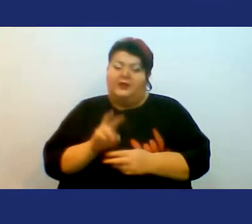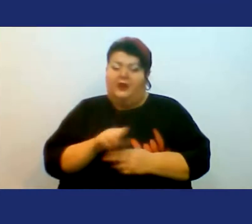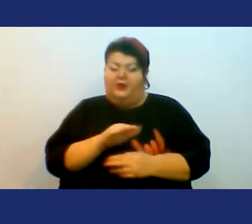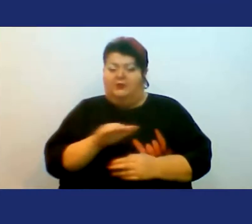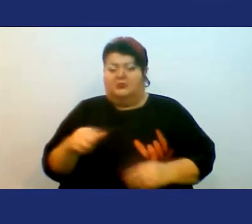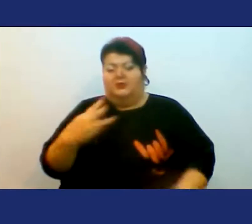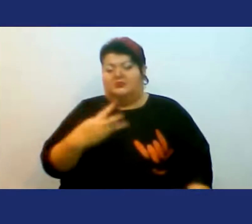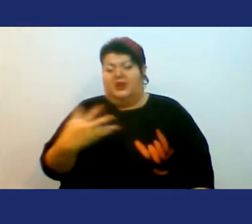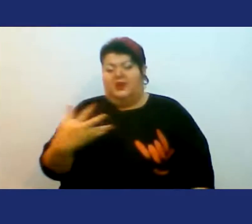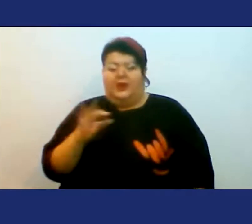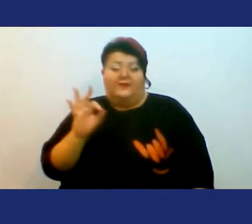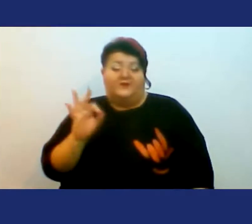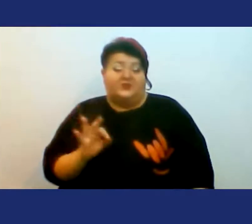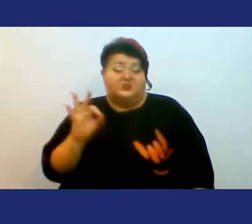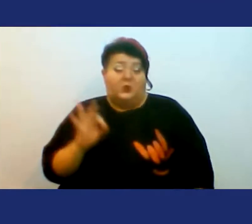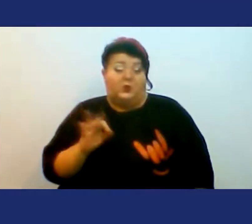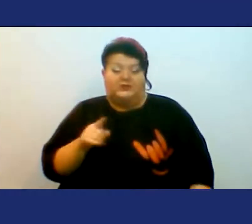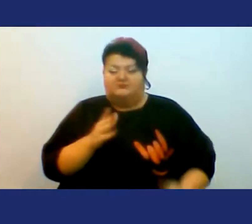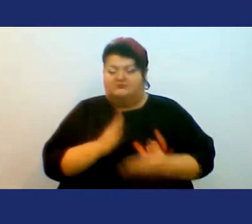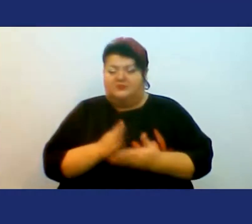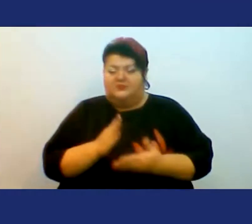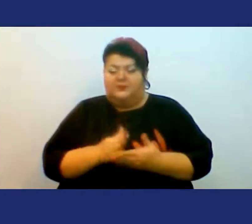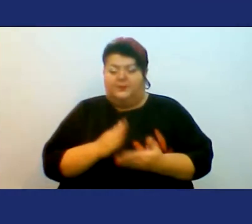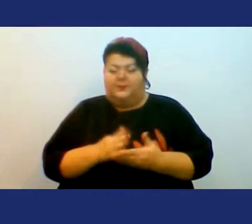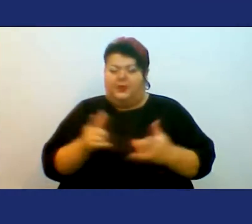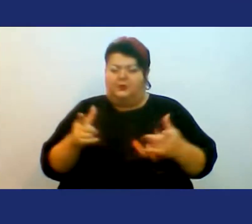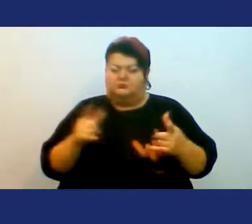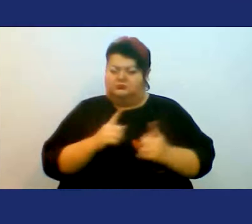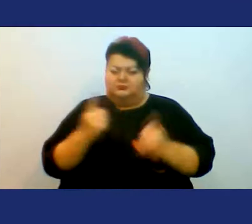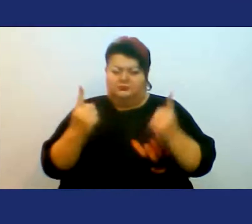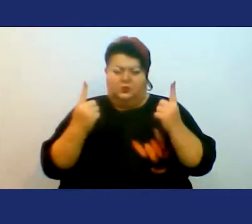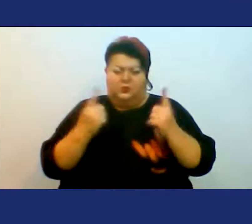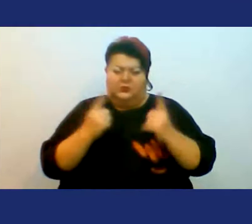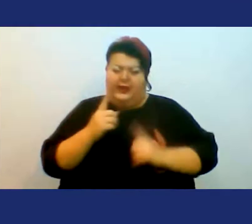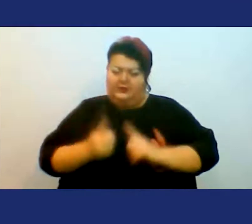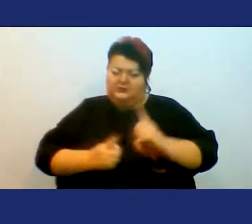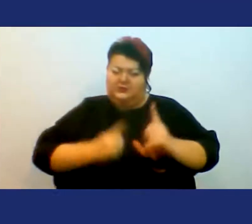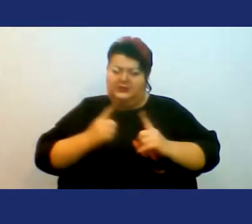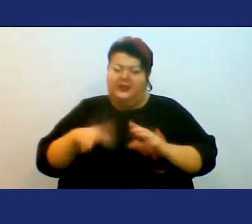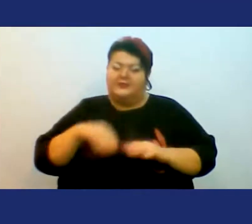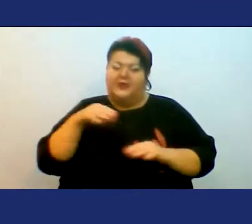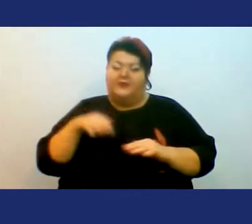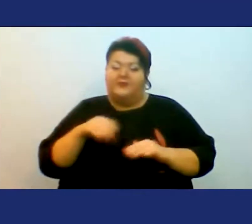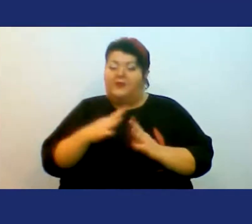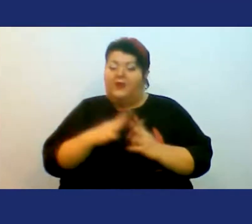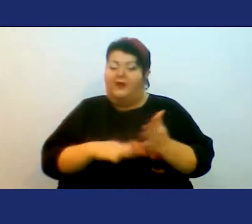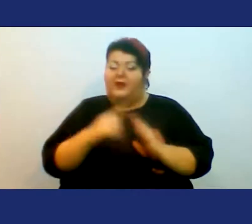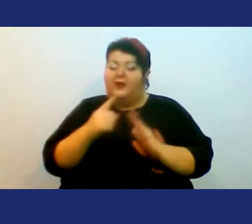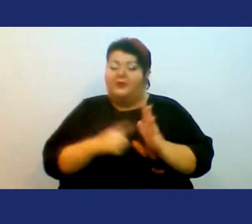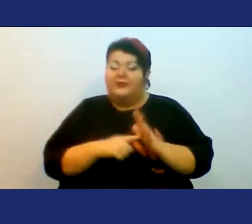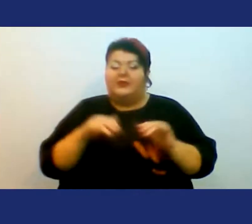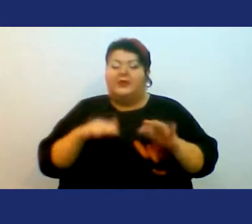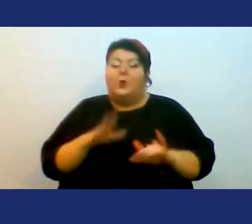monumental election. Then there's the role of women. And one of the interesting things is that in this